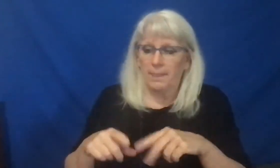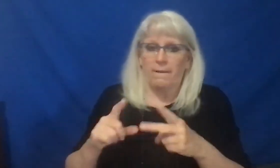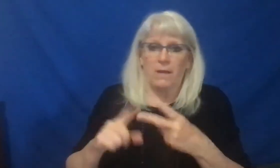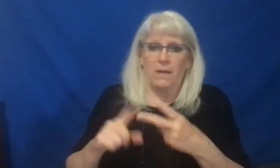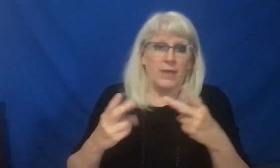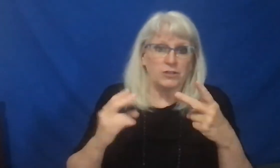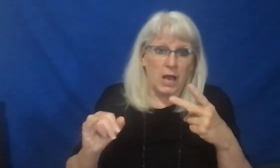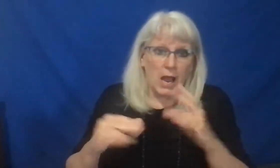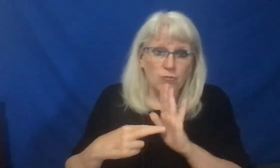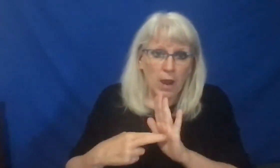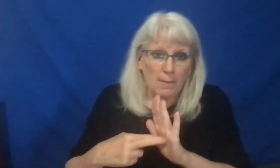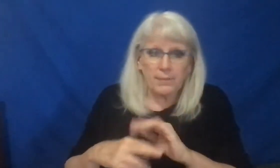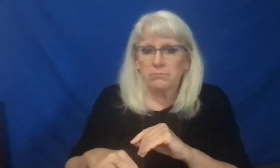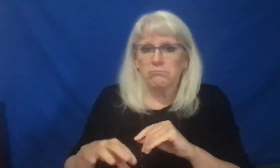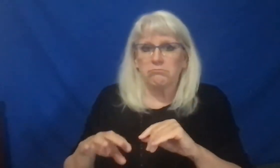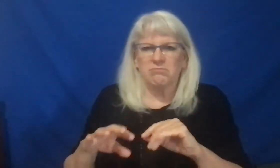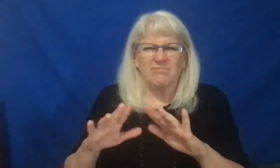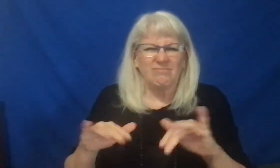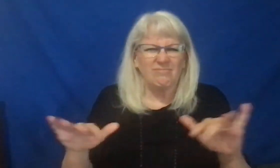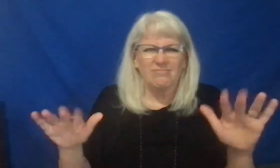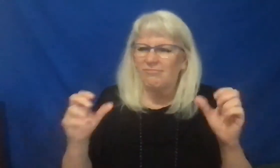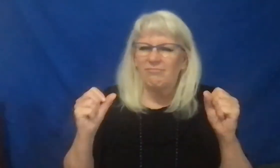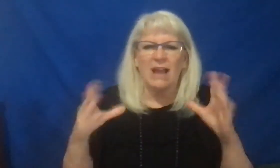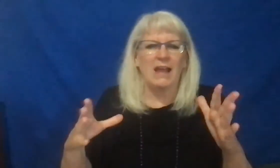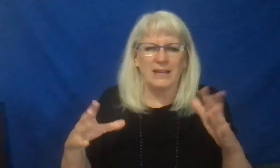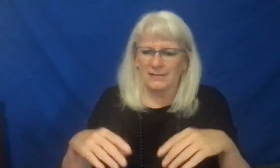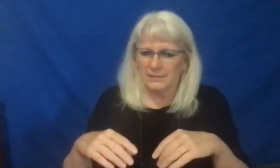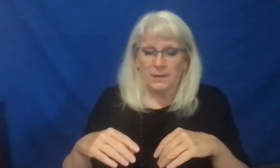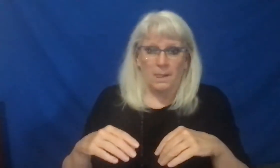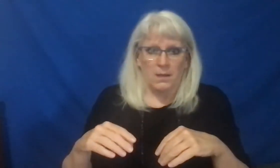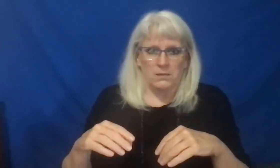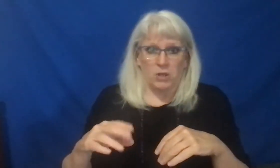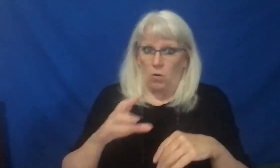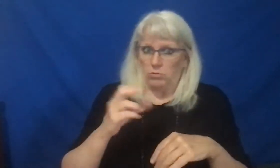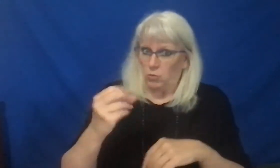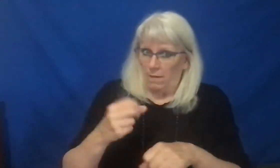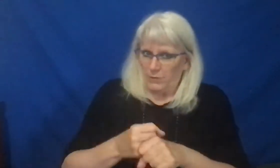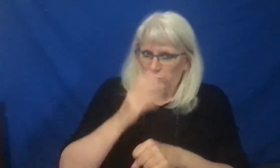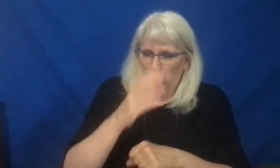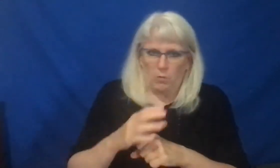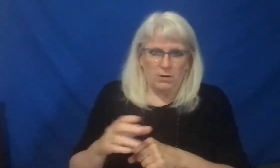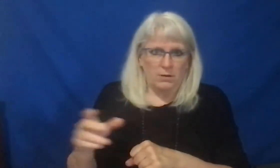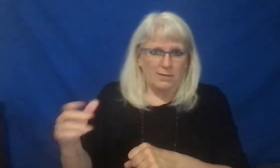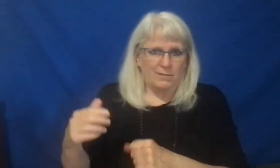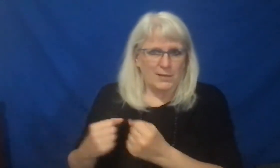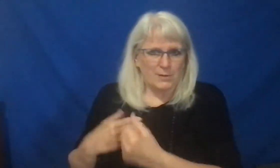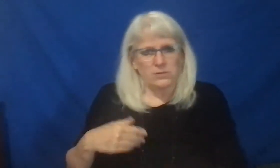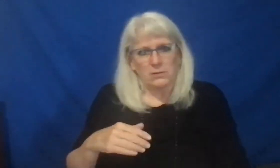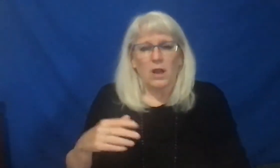the different service entities in AA. And so when I found myself at 12 years sober, filling out an application with the questions